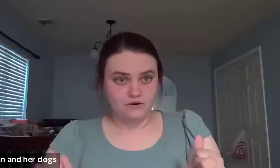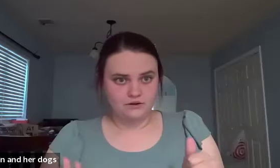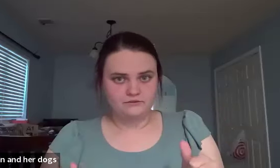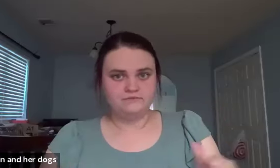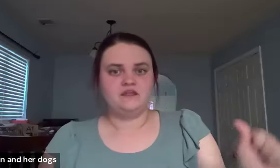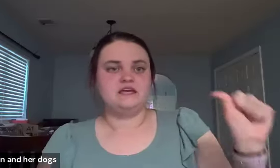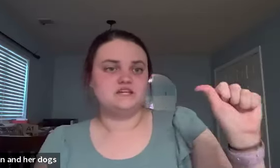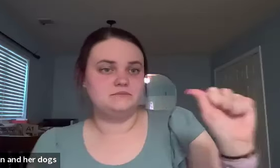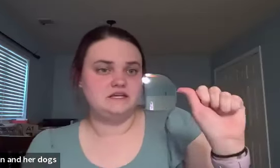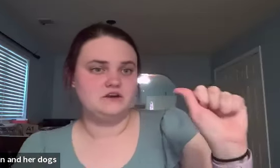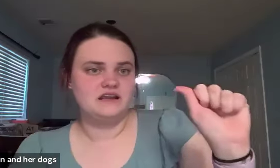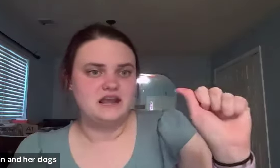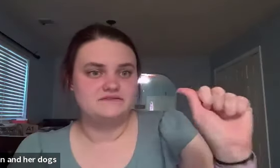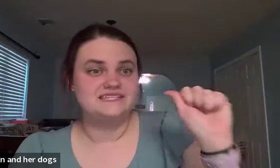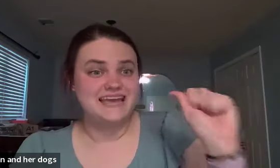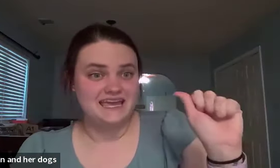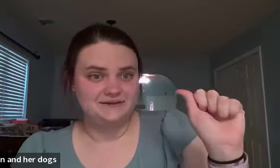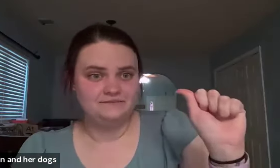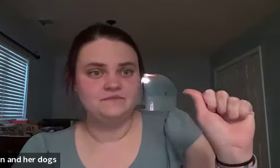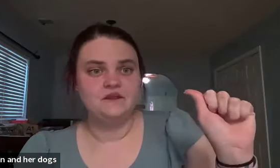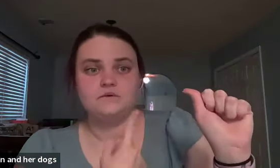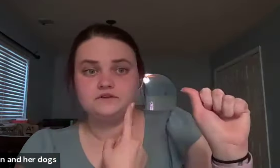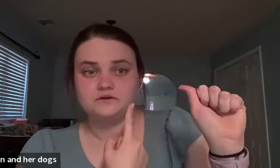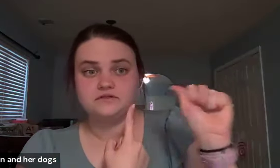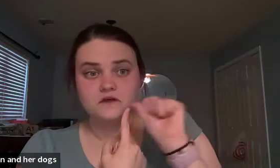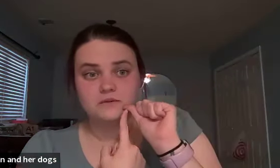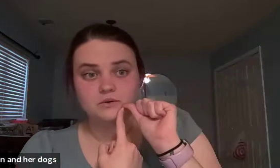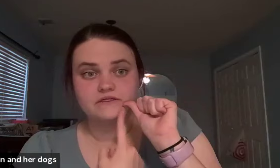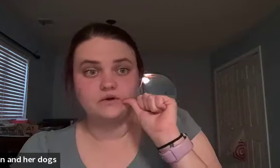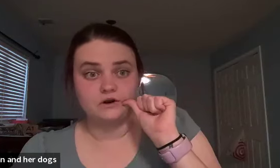tomorrow is going to be, you're going to kind of have this A with your thumb going the corner of